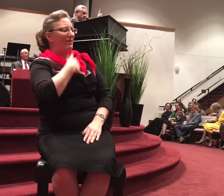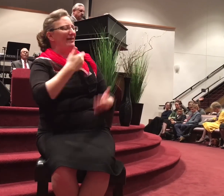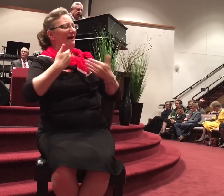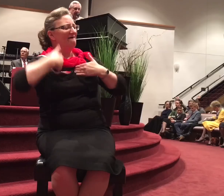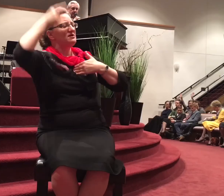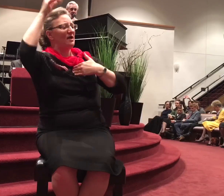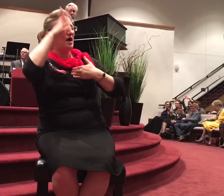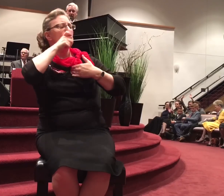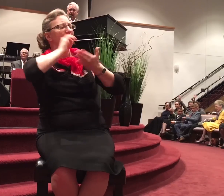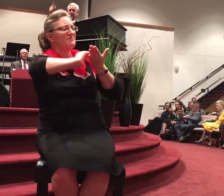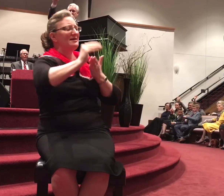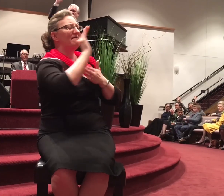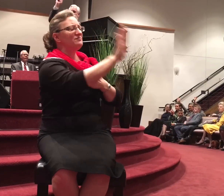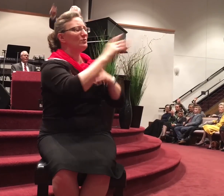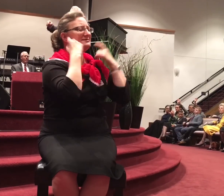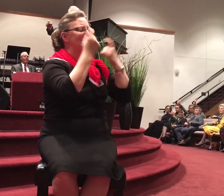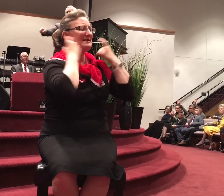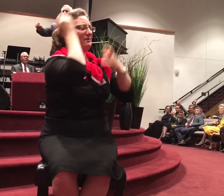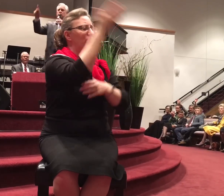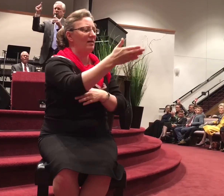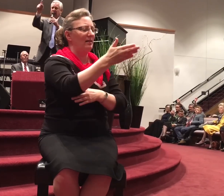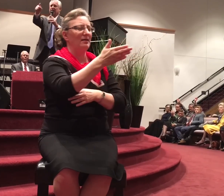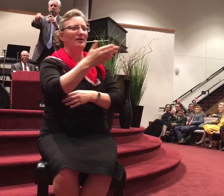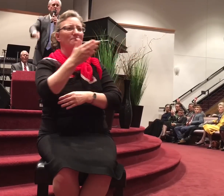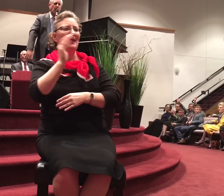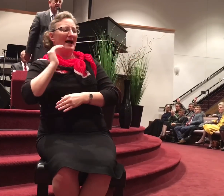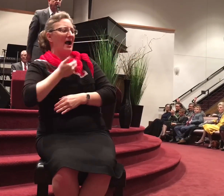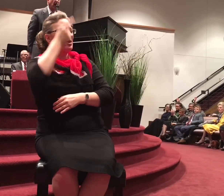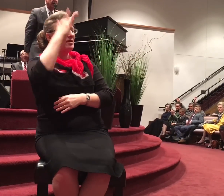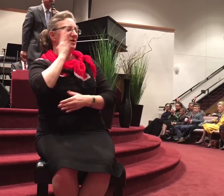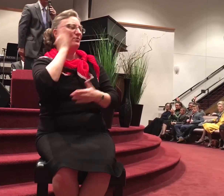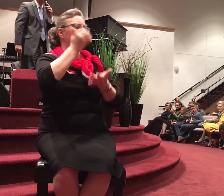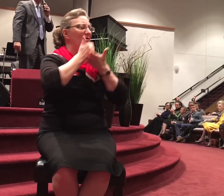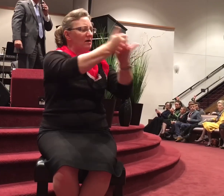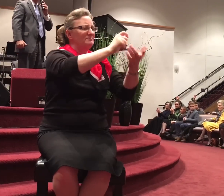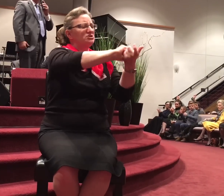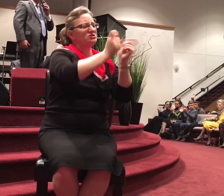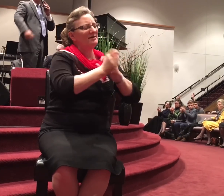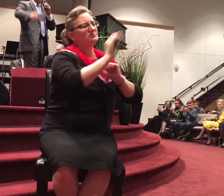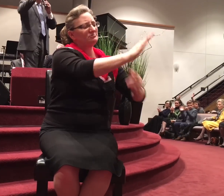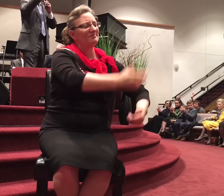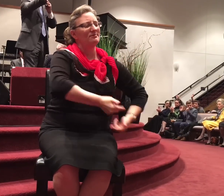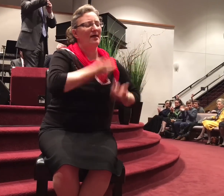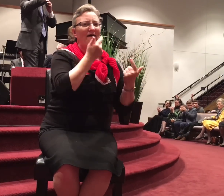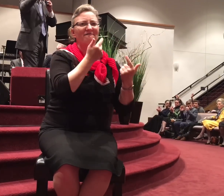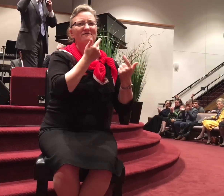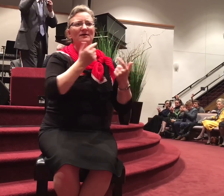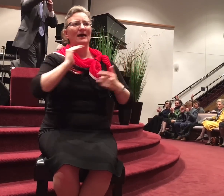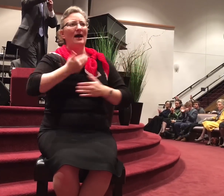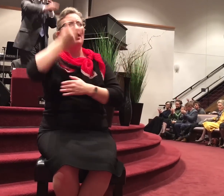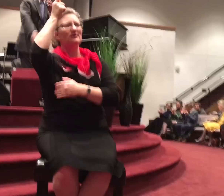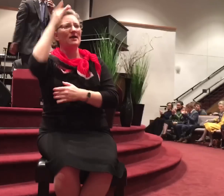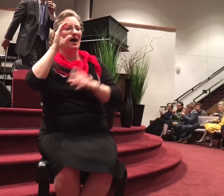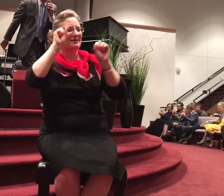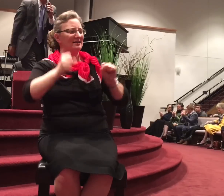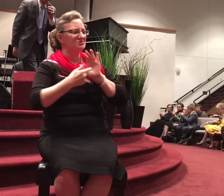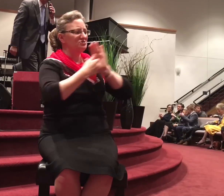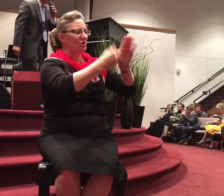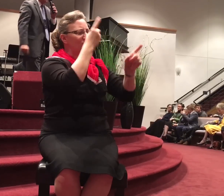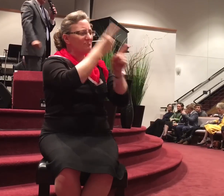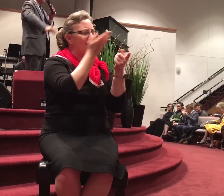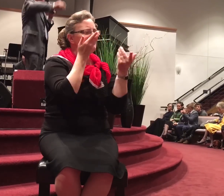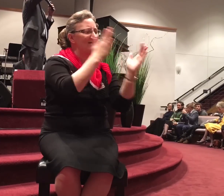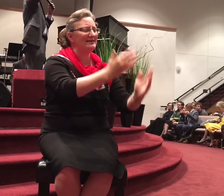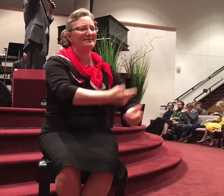you of sin. We have a God who can help you change your way of life. We have a God who will show you the right way to